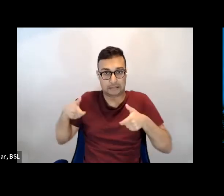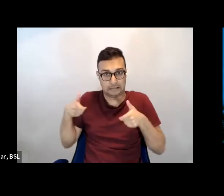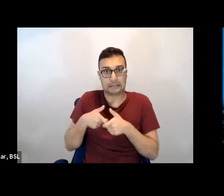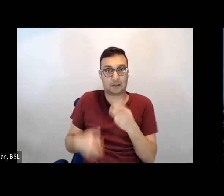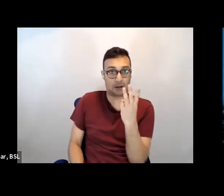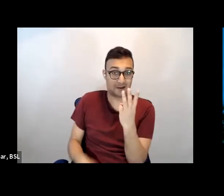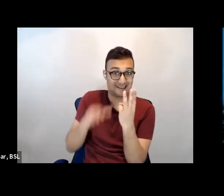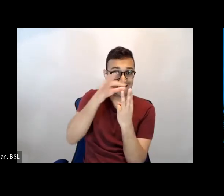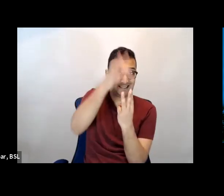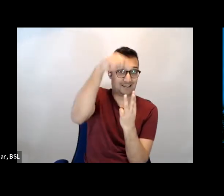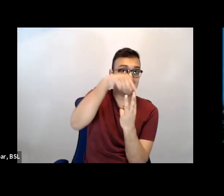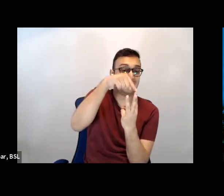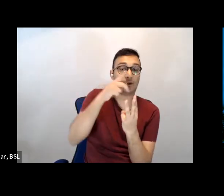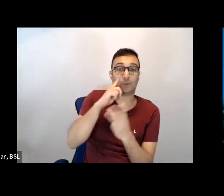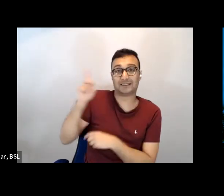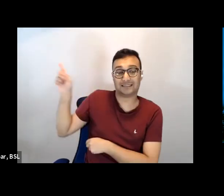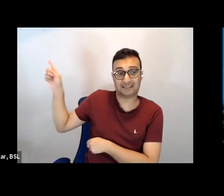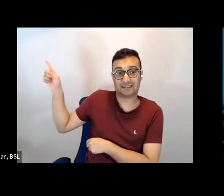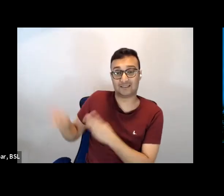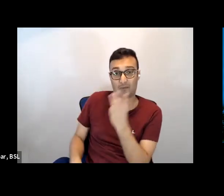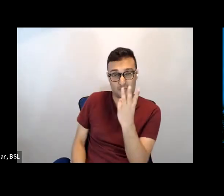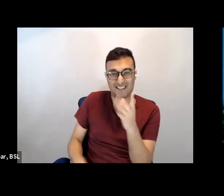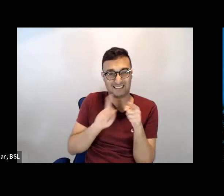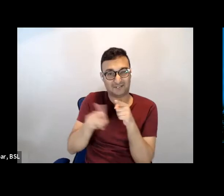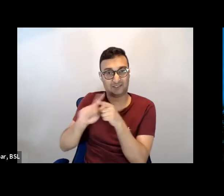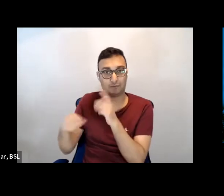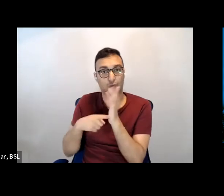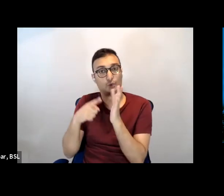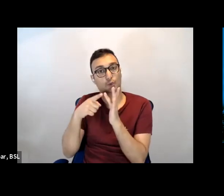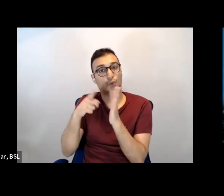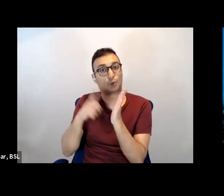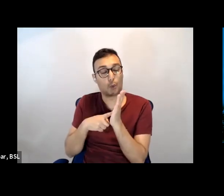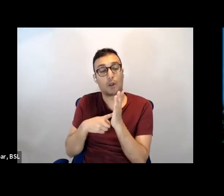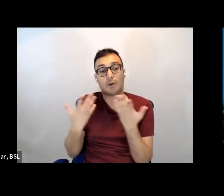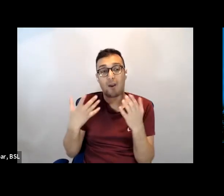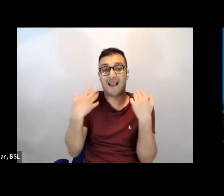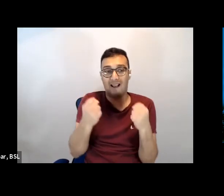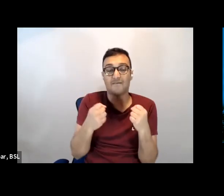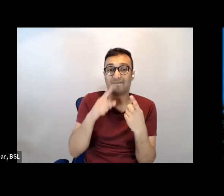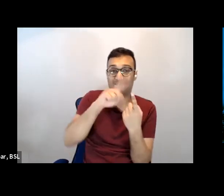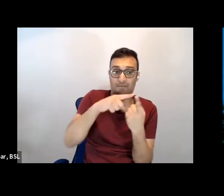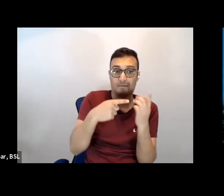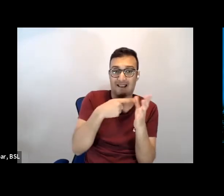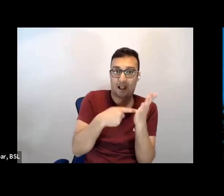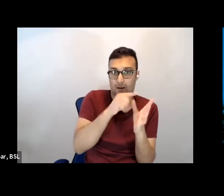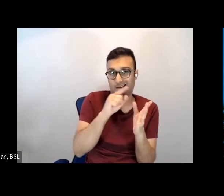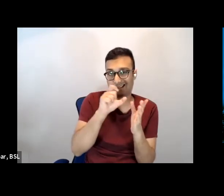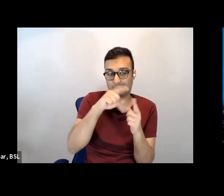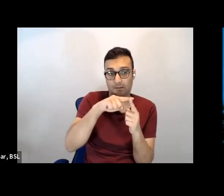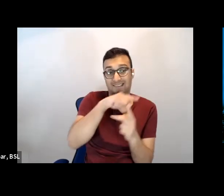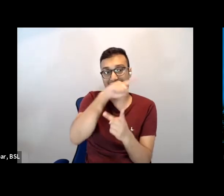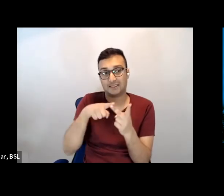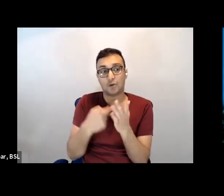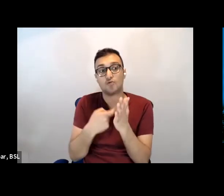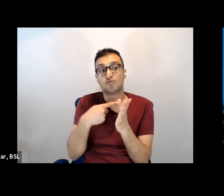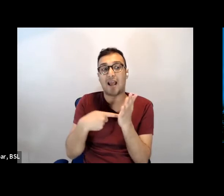of those 3 tools. So in addition to the ATA-C, we also have the RATA, or Rapid Assistive Technology